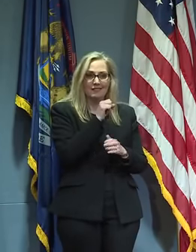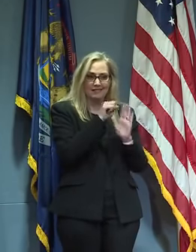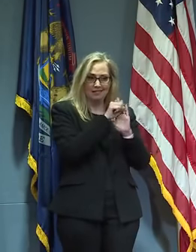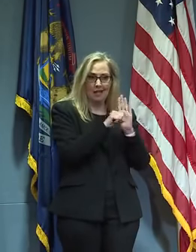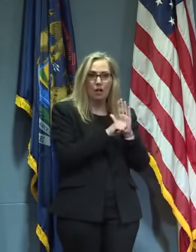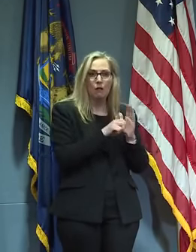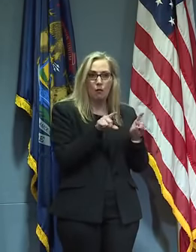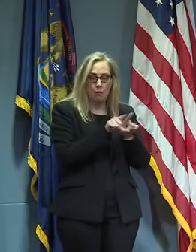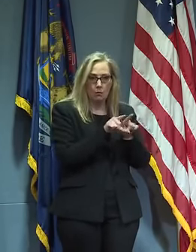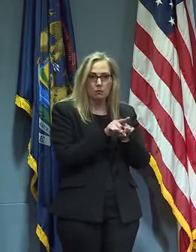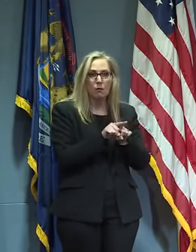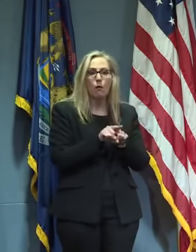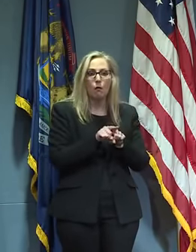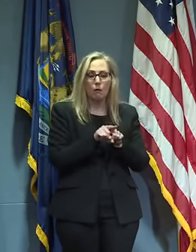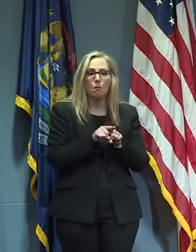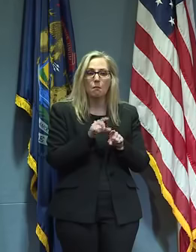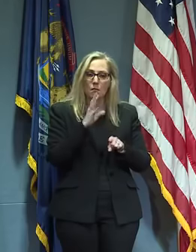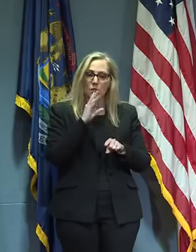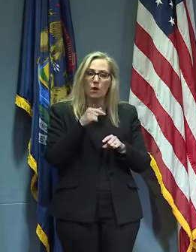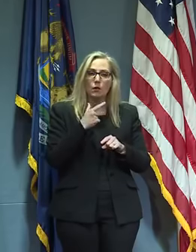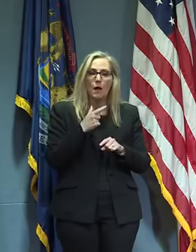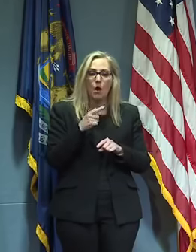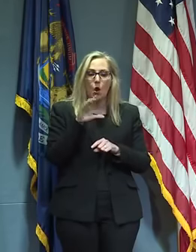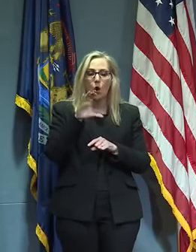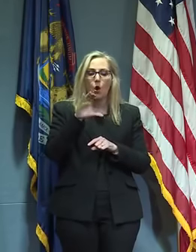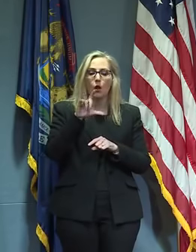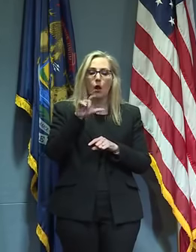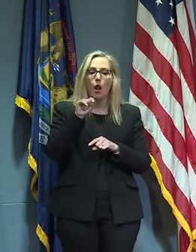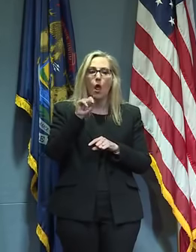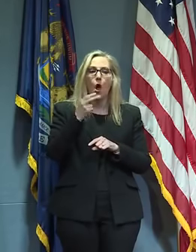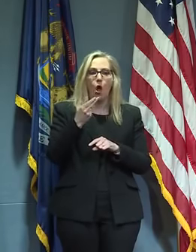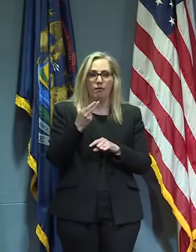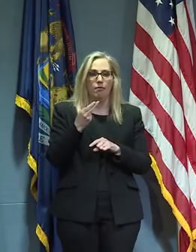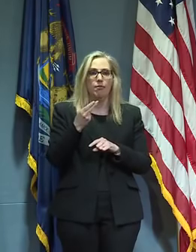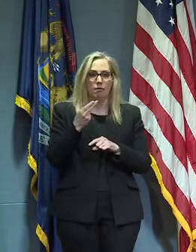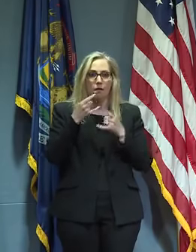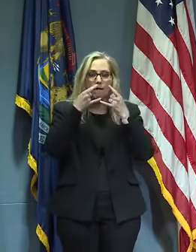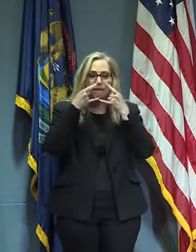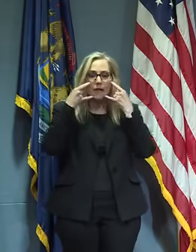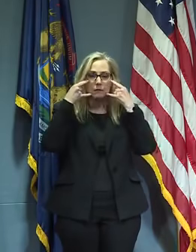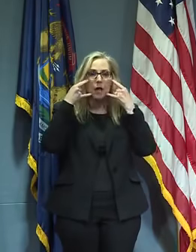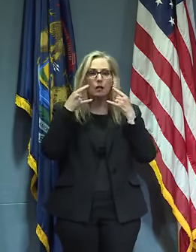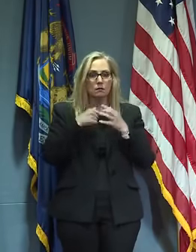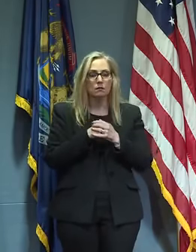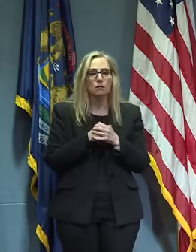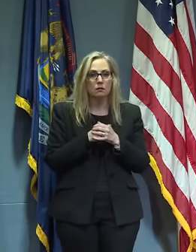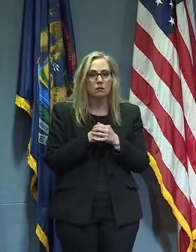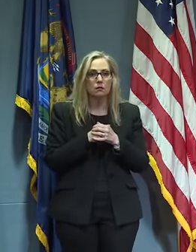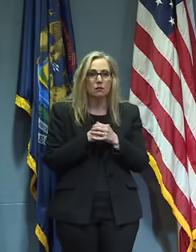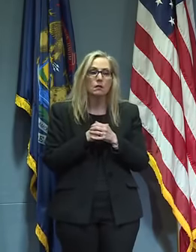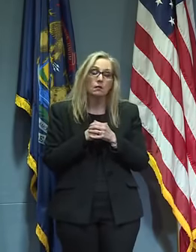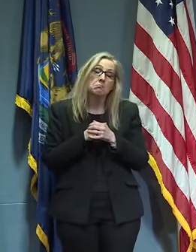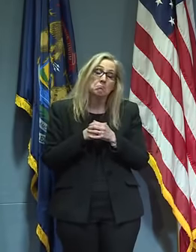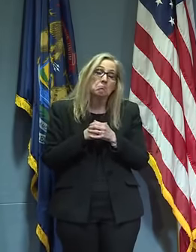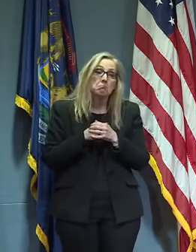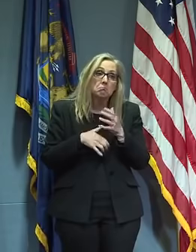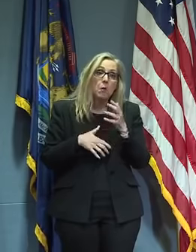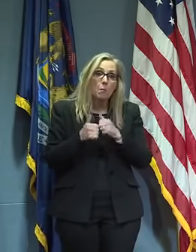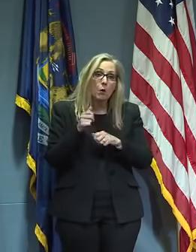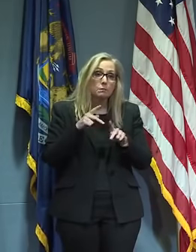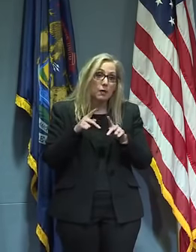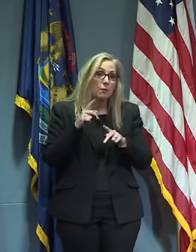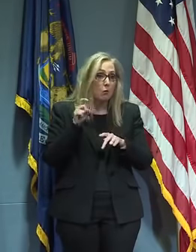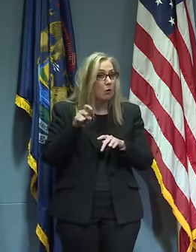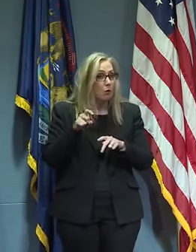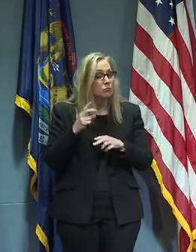of cloth face masks. And the cloth face masks are of high efficacy for the vast majority of things that we'll need